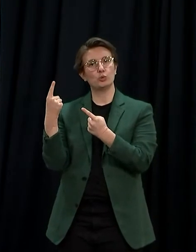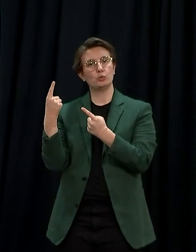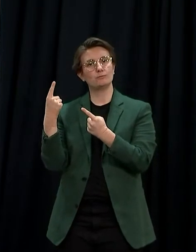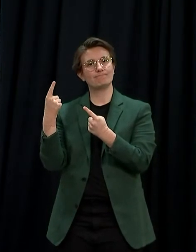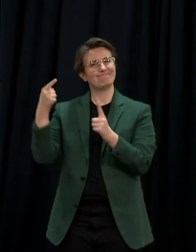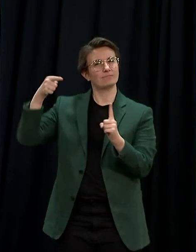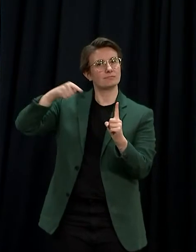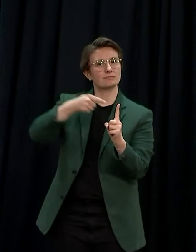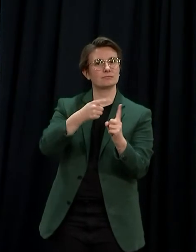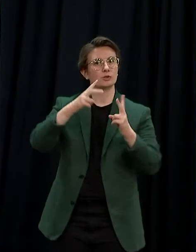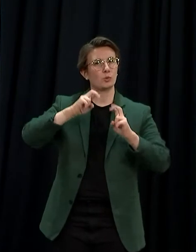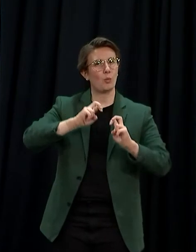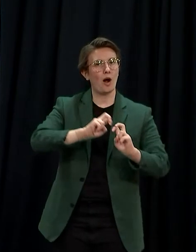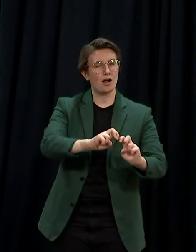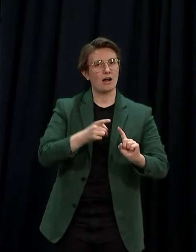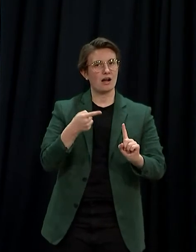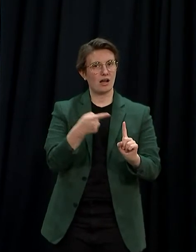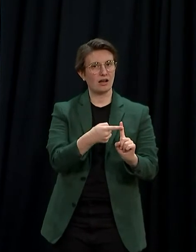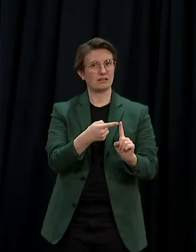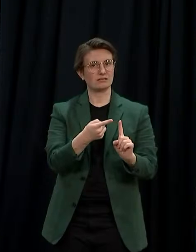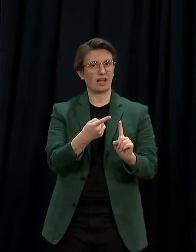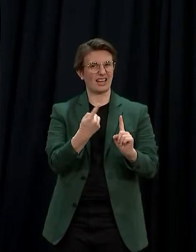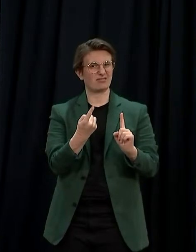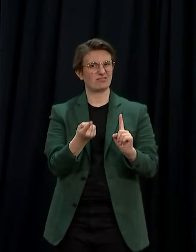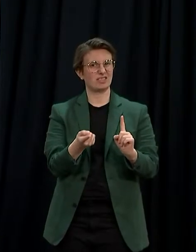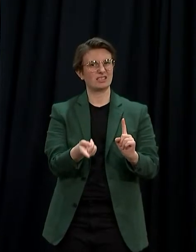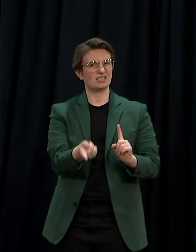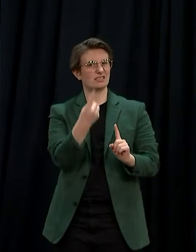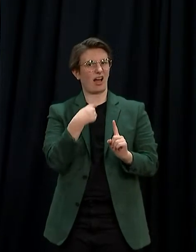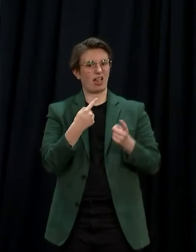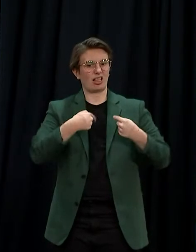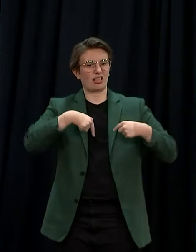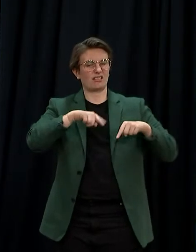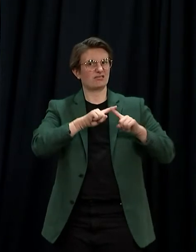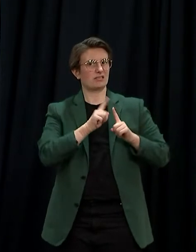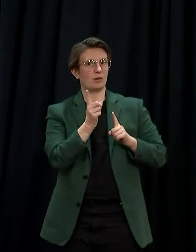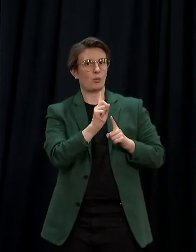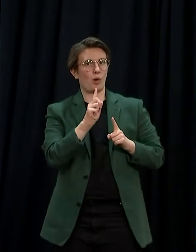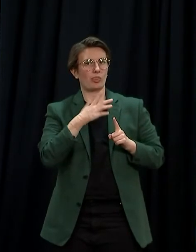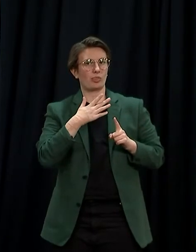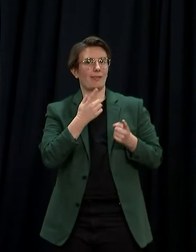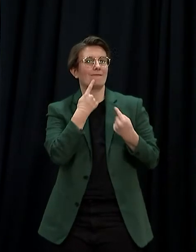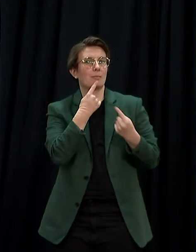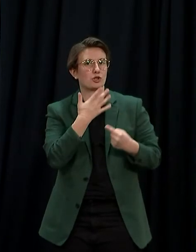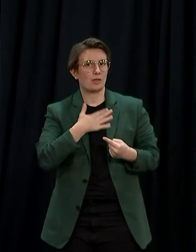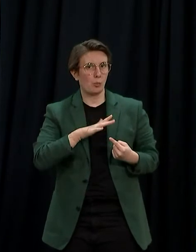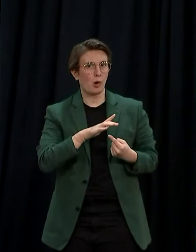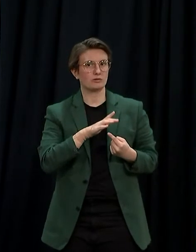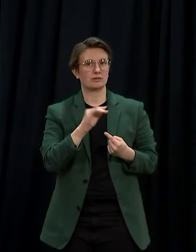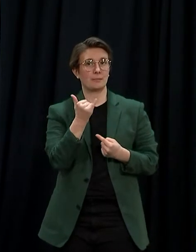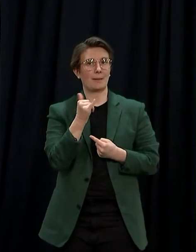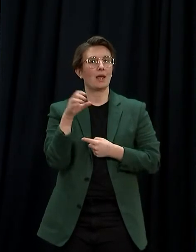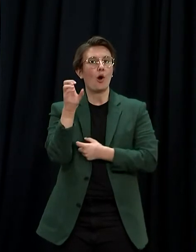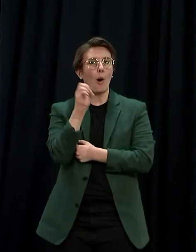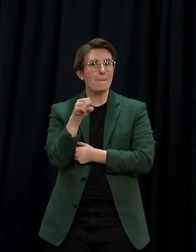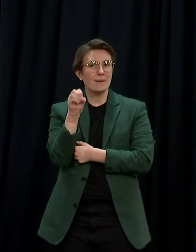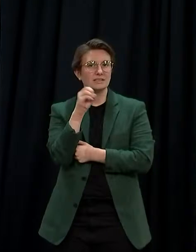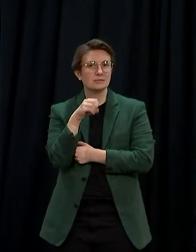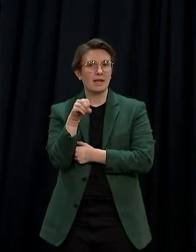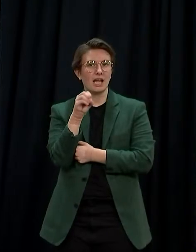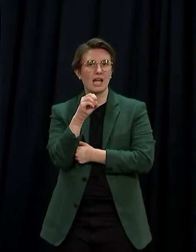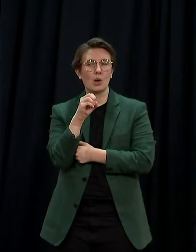more information over what they intend to inquire into, because it could span, for instance, even as widely as the Ombudsman, given the role of